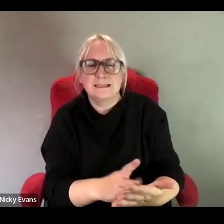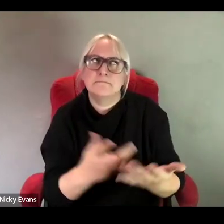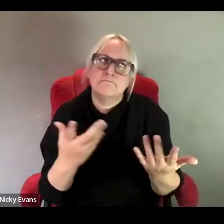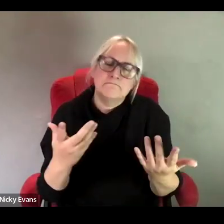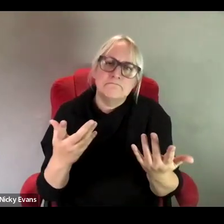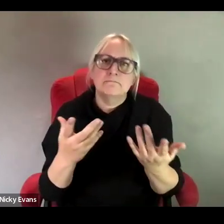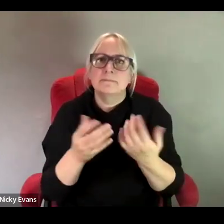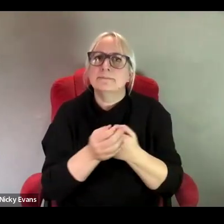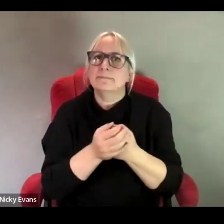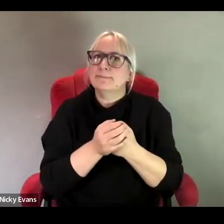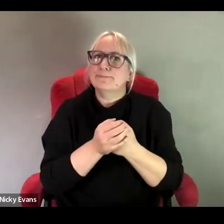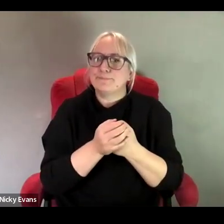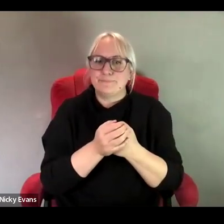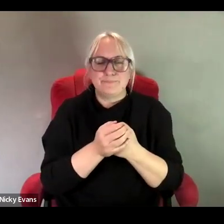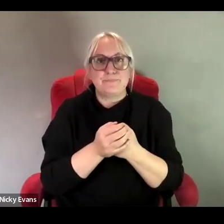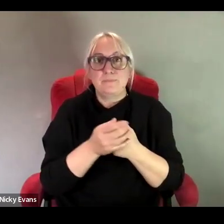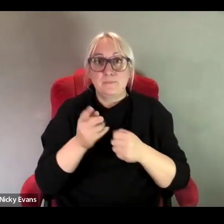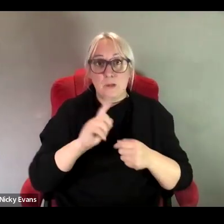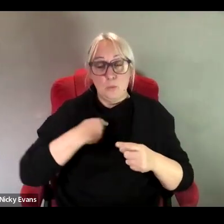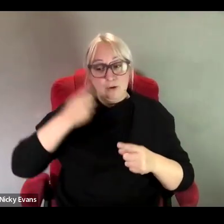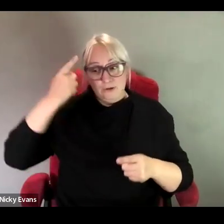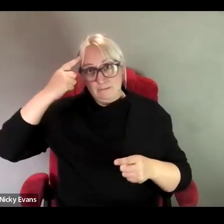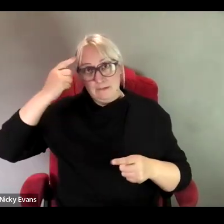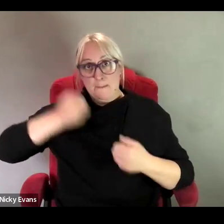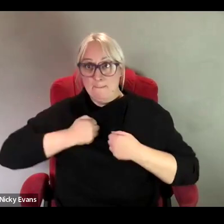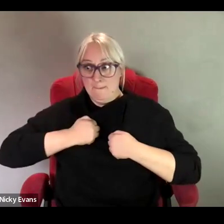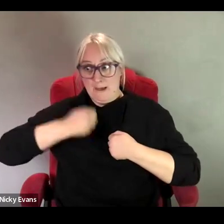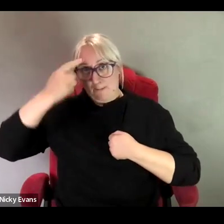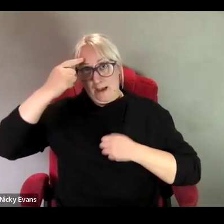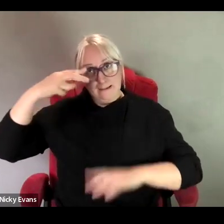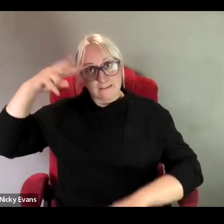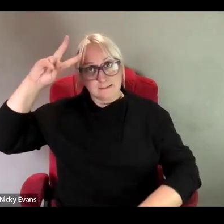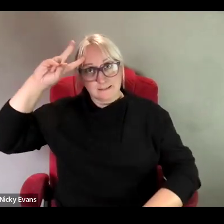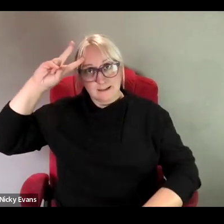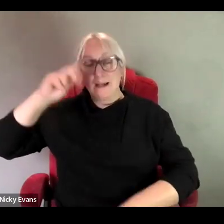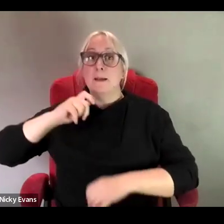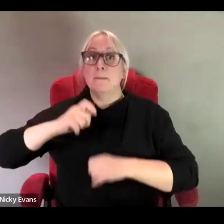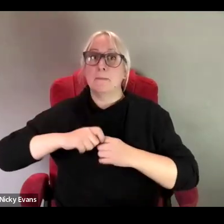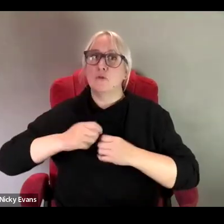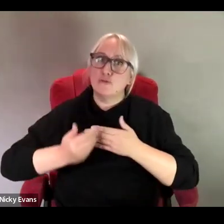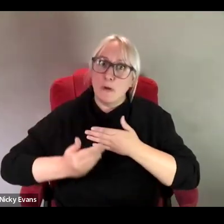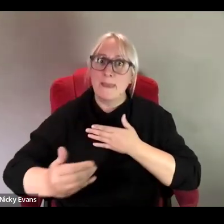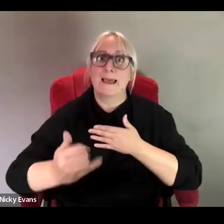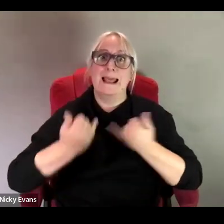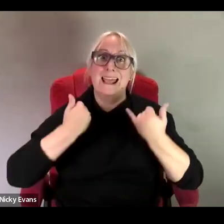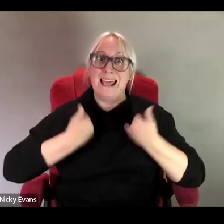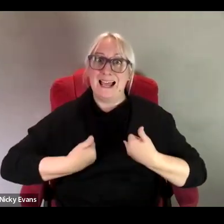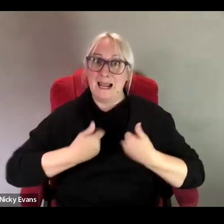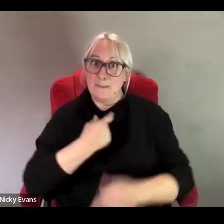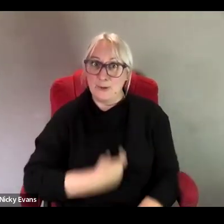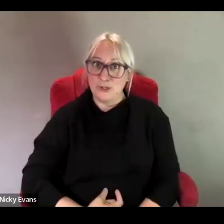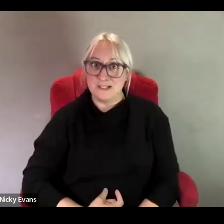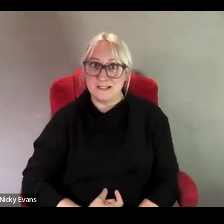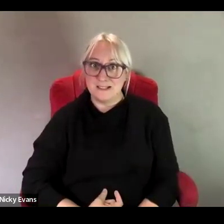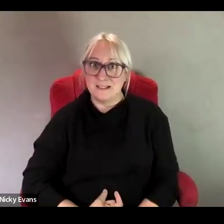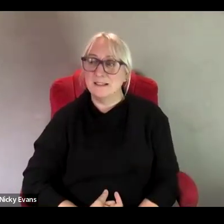Kind of the thing that eventually changed my mind about all this was spending 20 years as a chronically ill person at the mercy